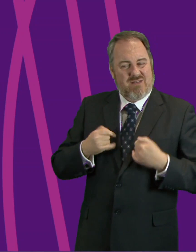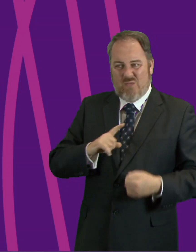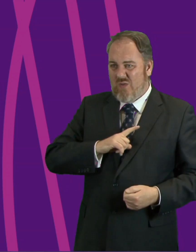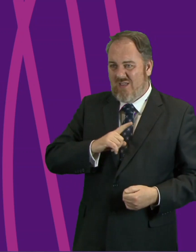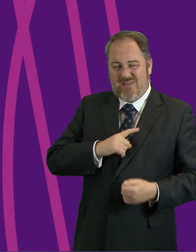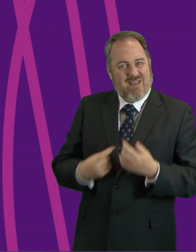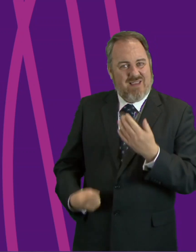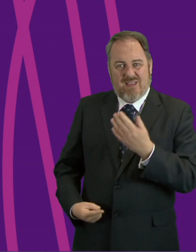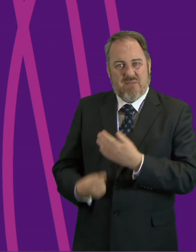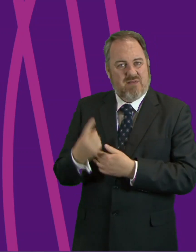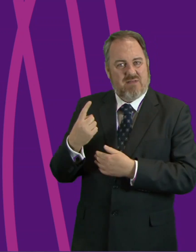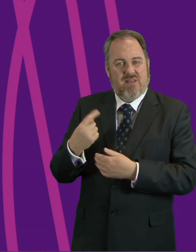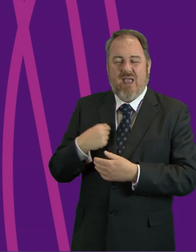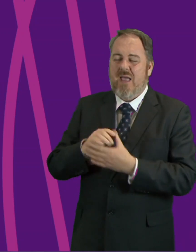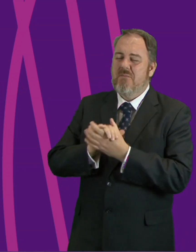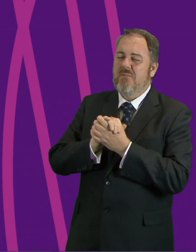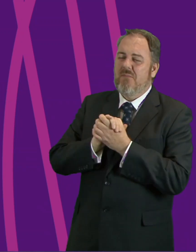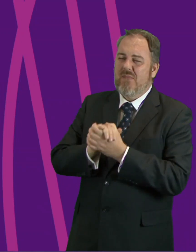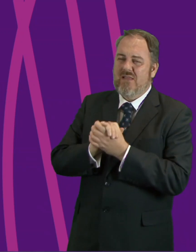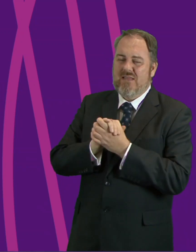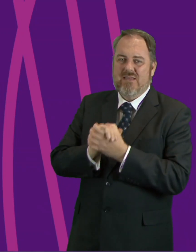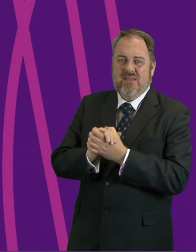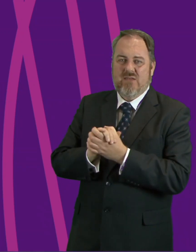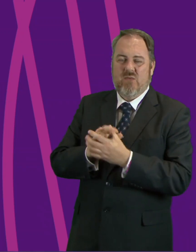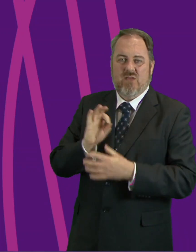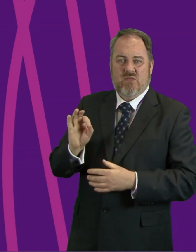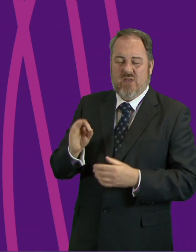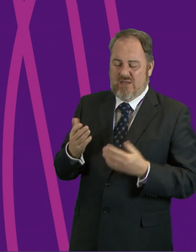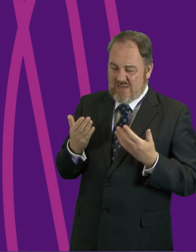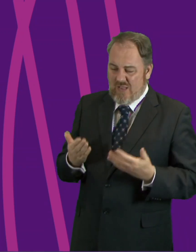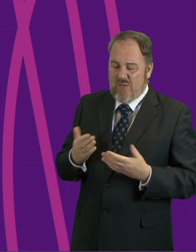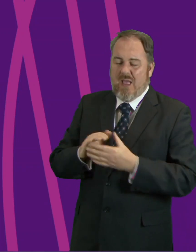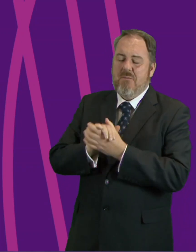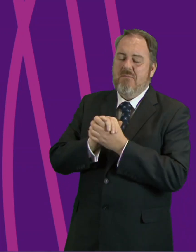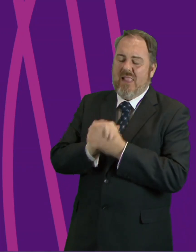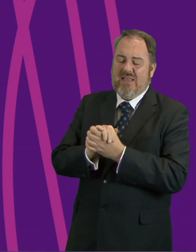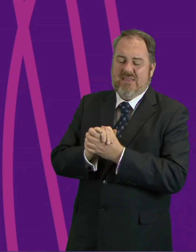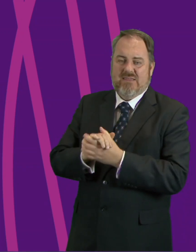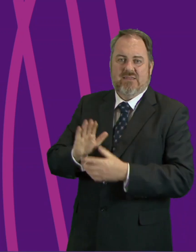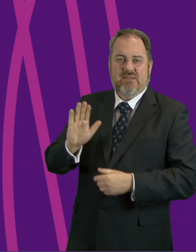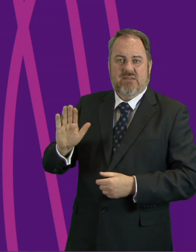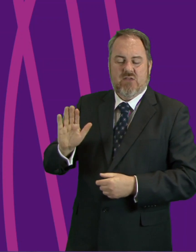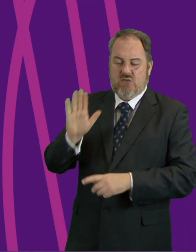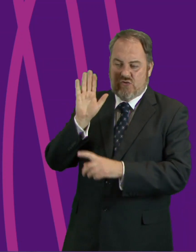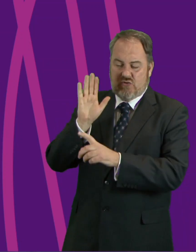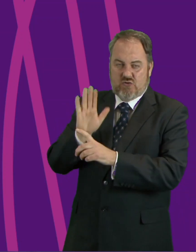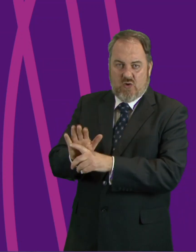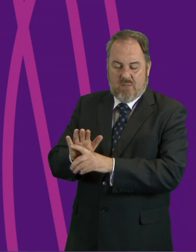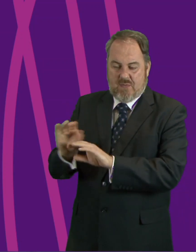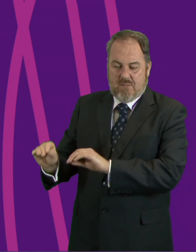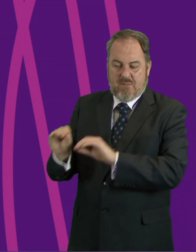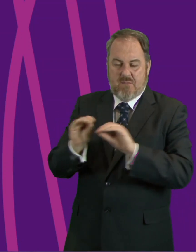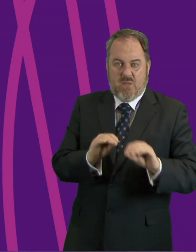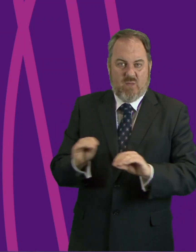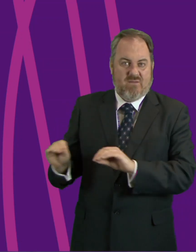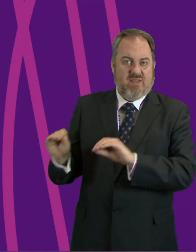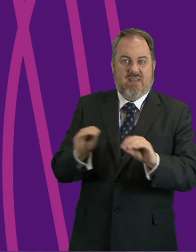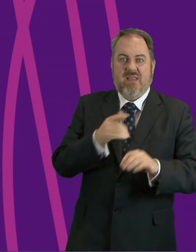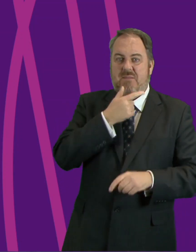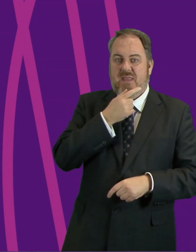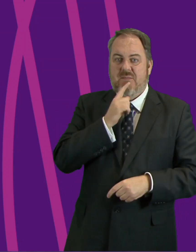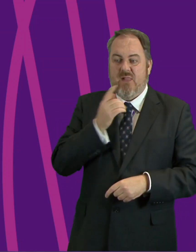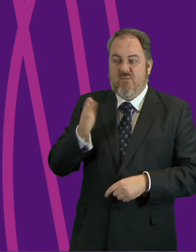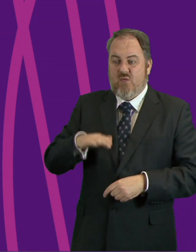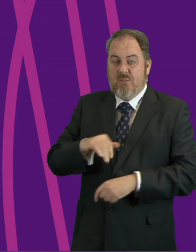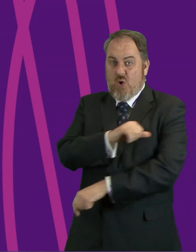one that ever pleads with the First Minister, but I will now. Please stop this practice now to save the lives